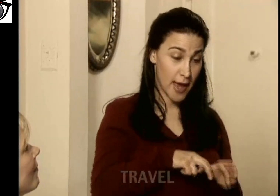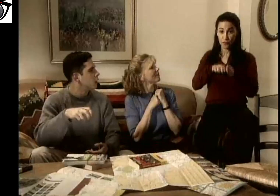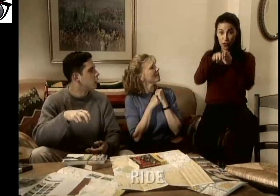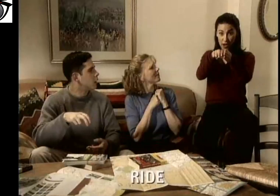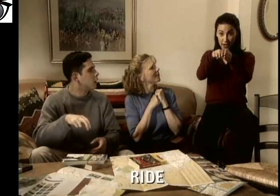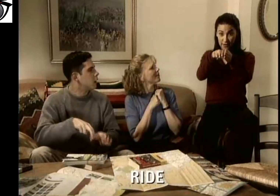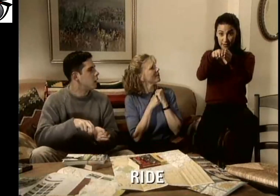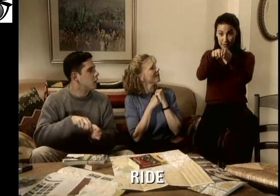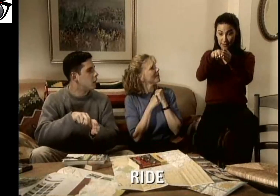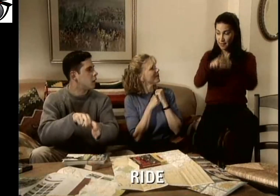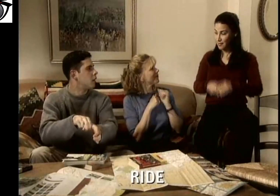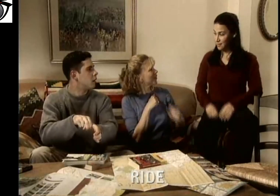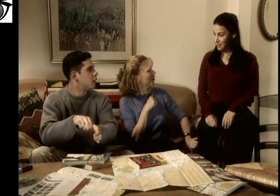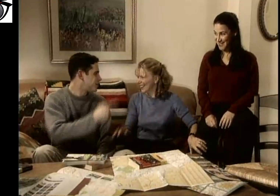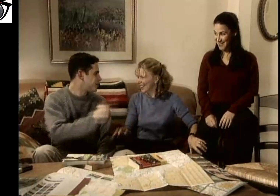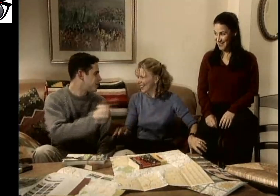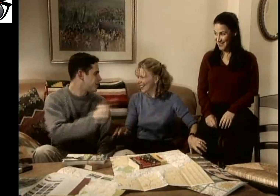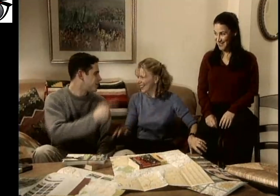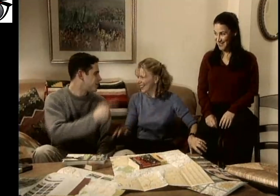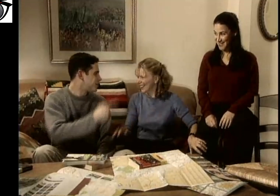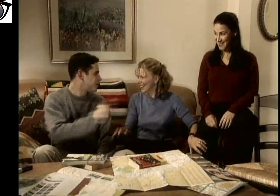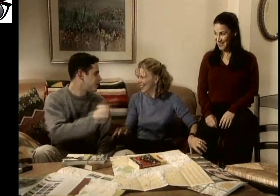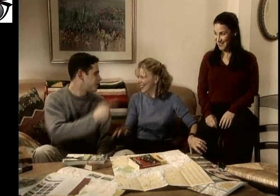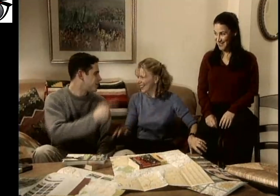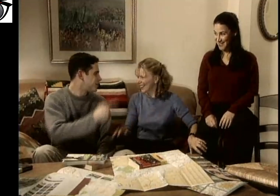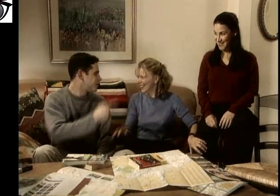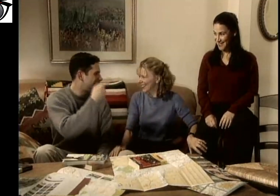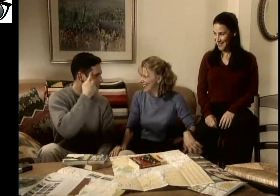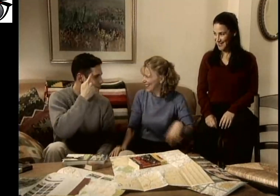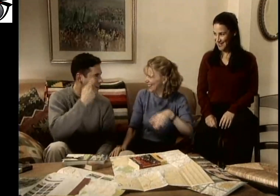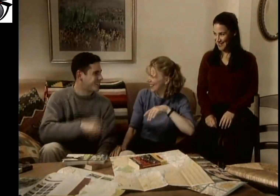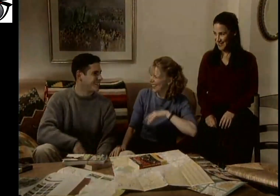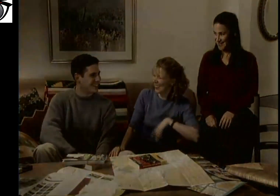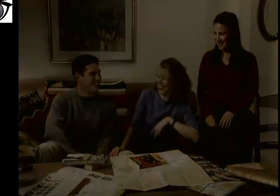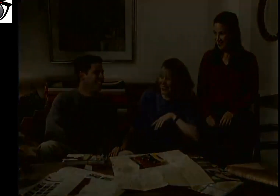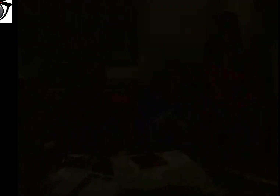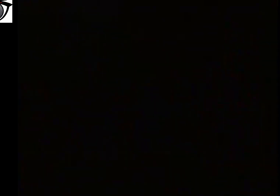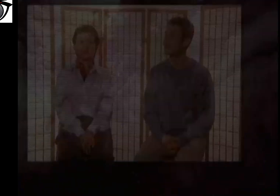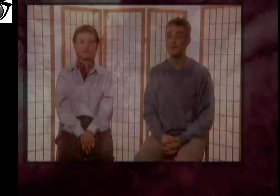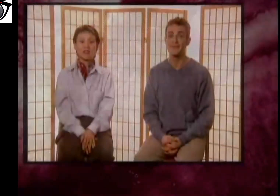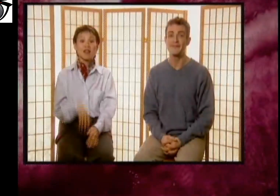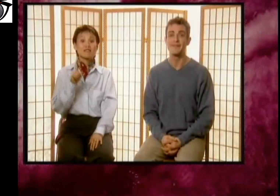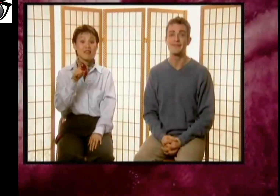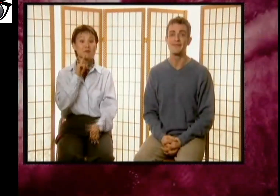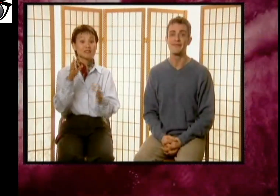travel, and ride. Good. Smart.